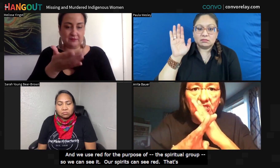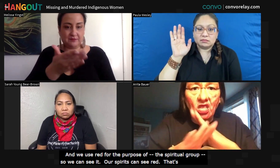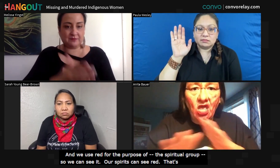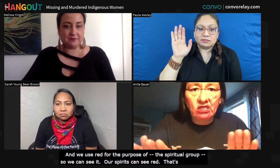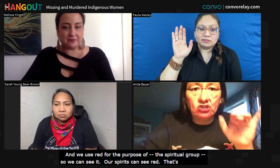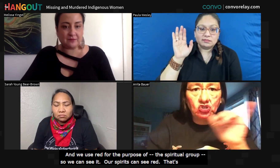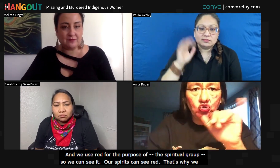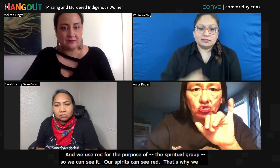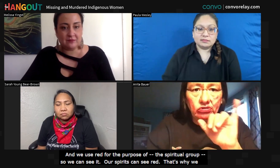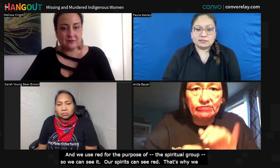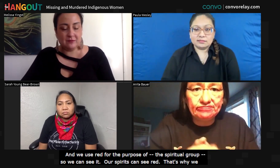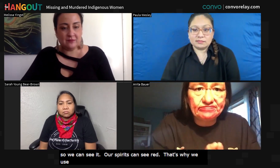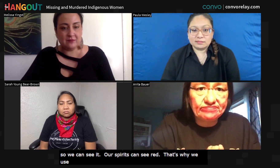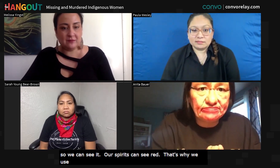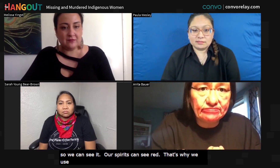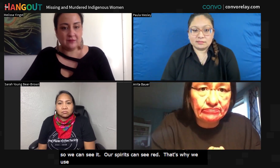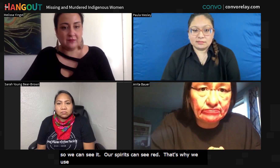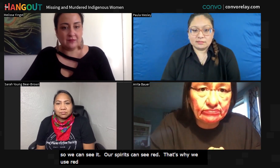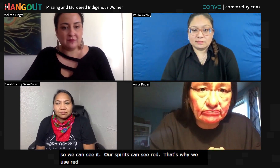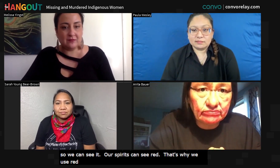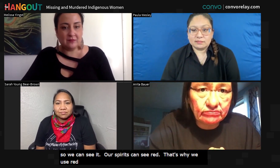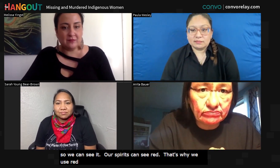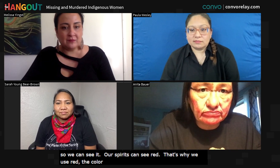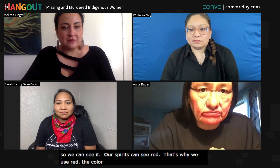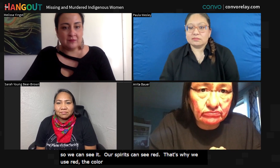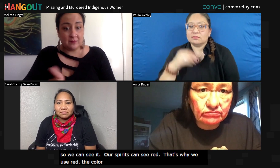Yes, and then also it means that we're silenced.